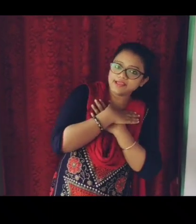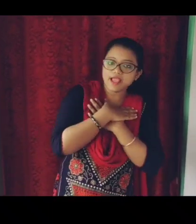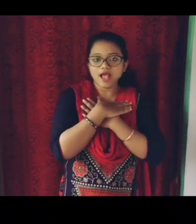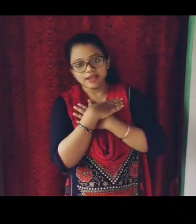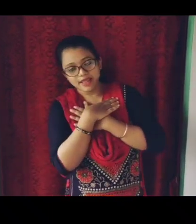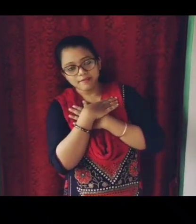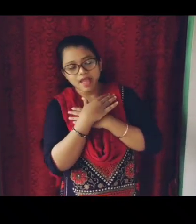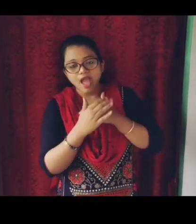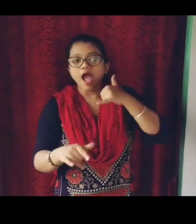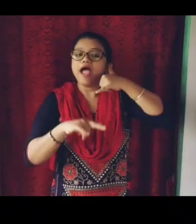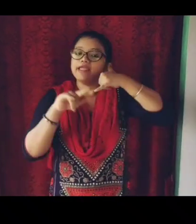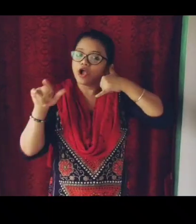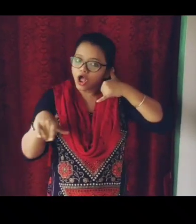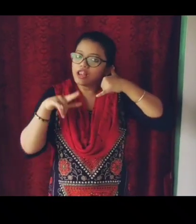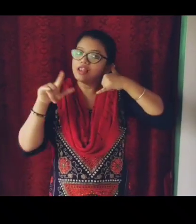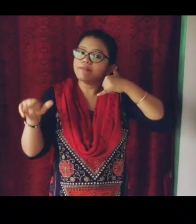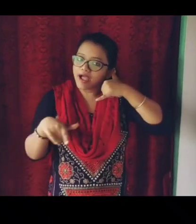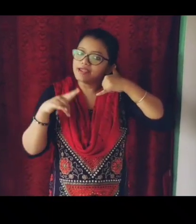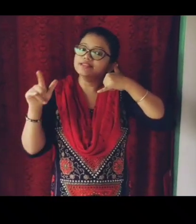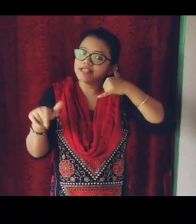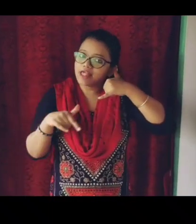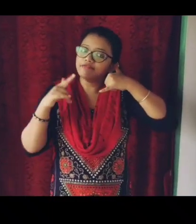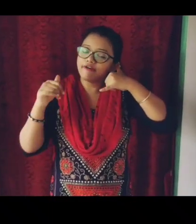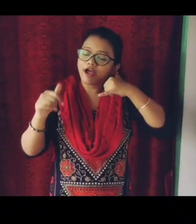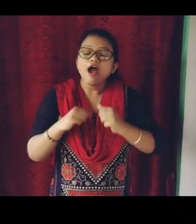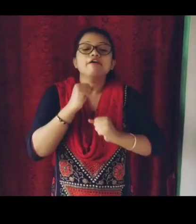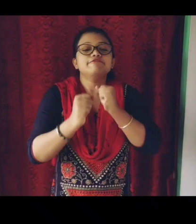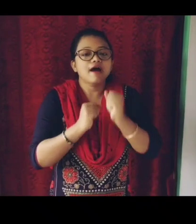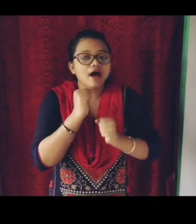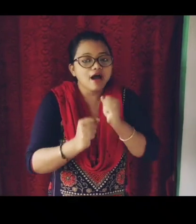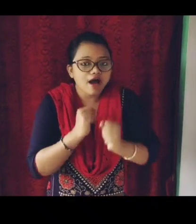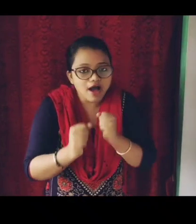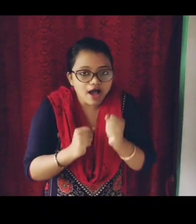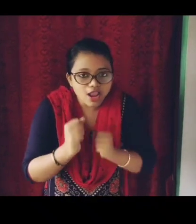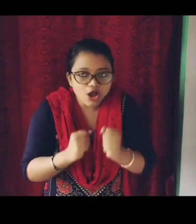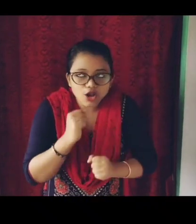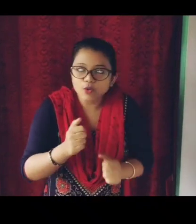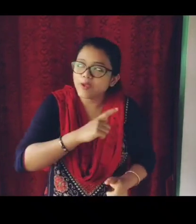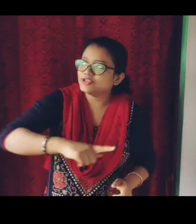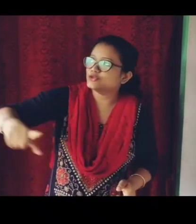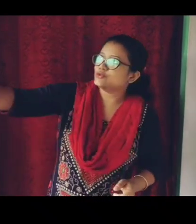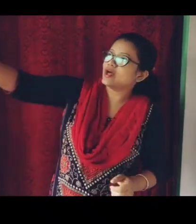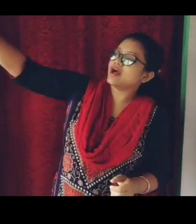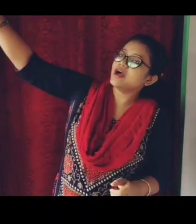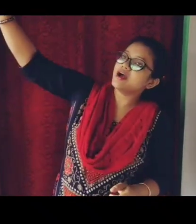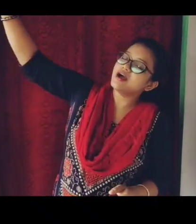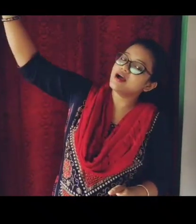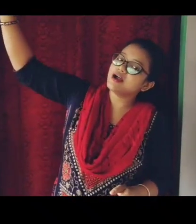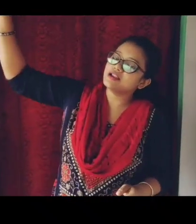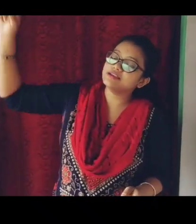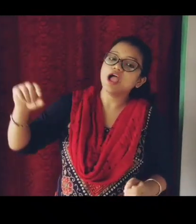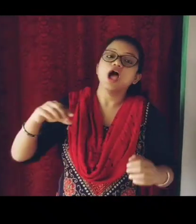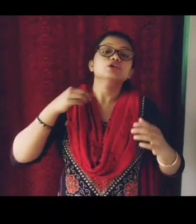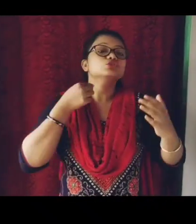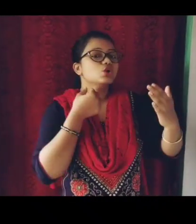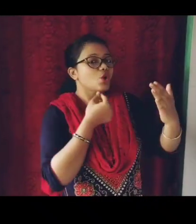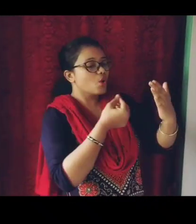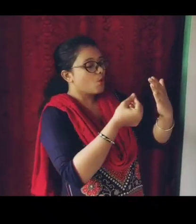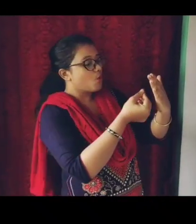a name I call myself. Fa, a long, long way to run. So,